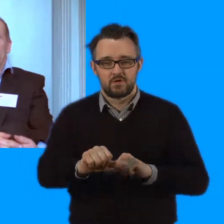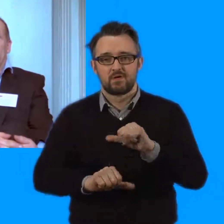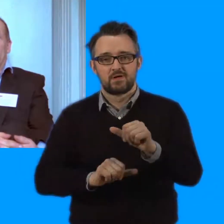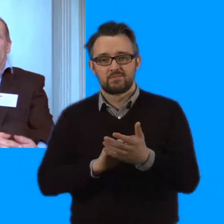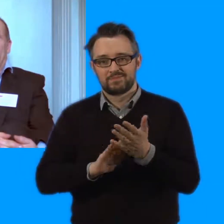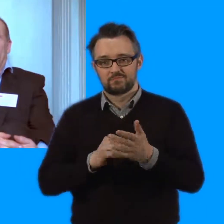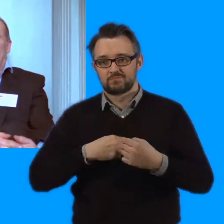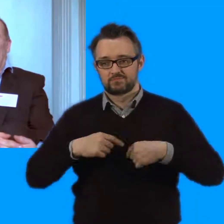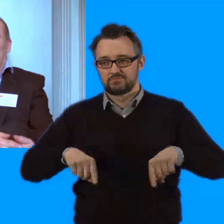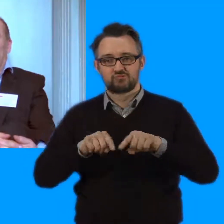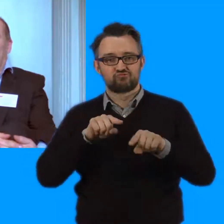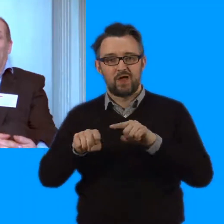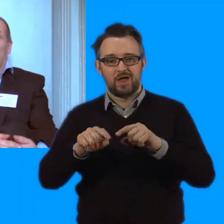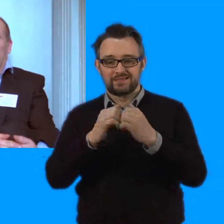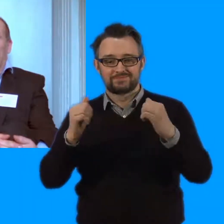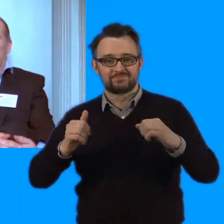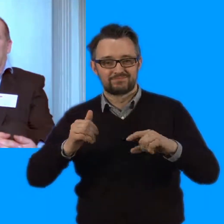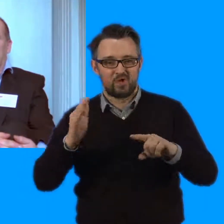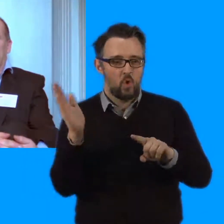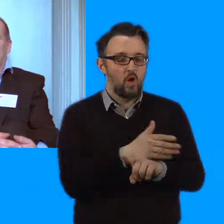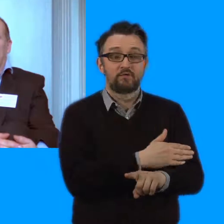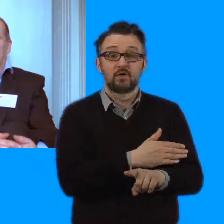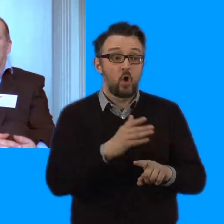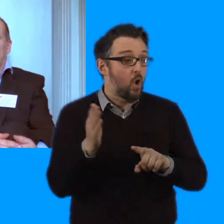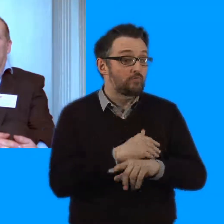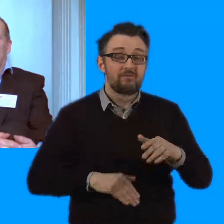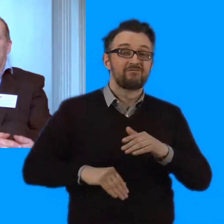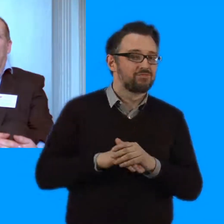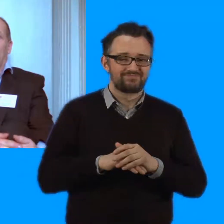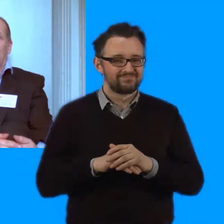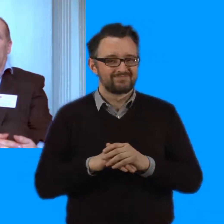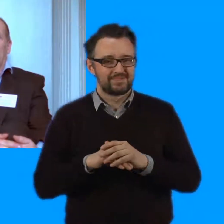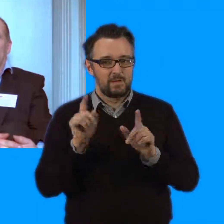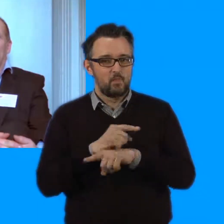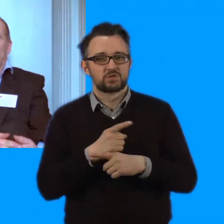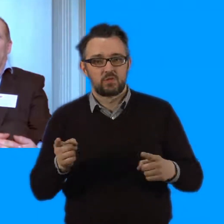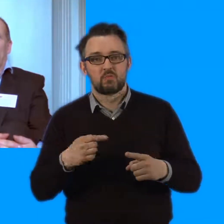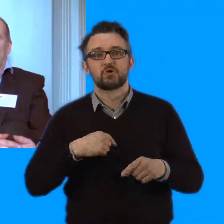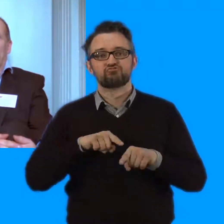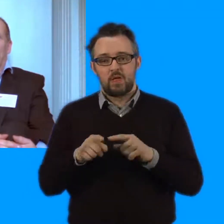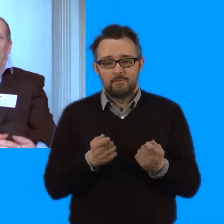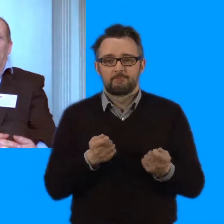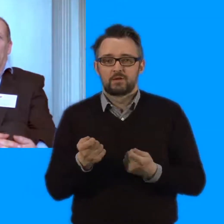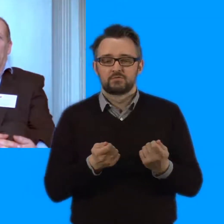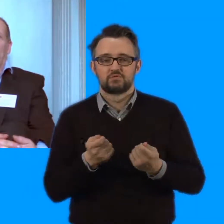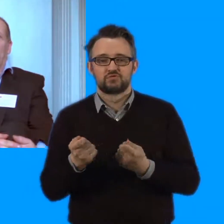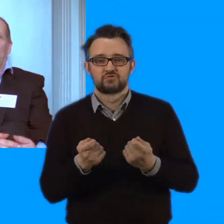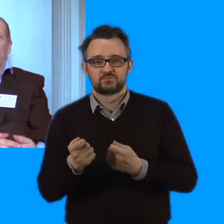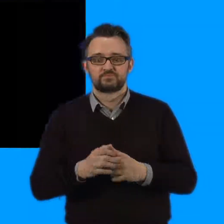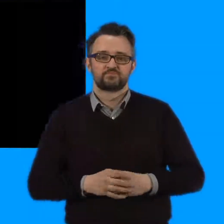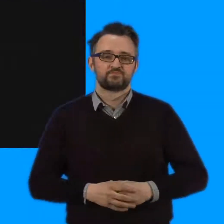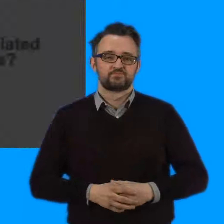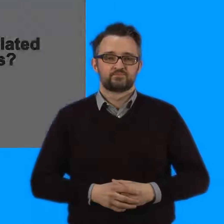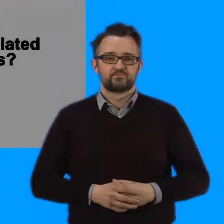and eliminate it. You'll never eliminate it totally, but you're trying to manage it to some extent. It becomes such a small